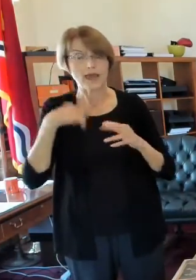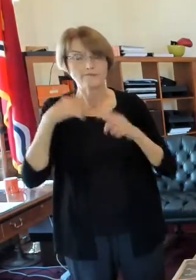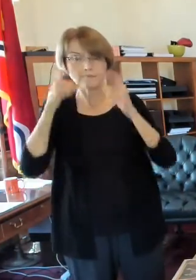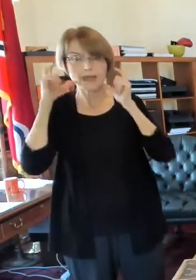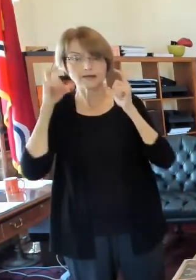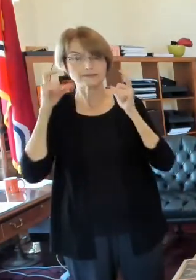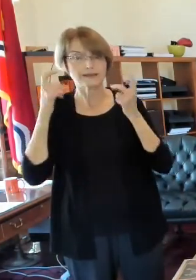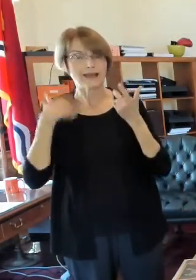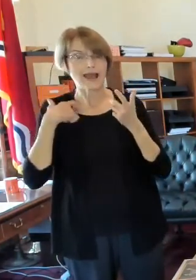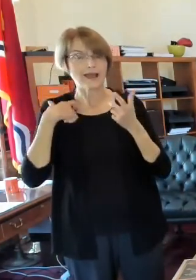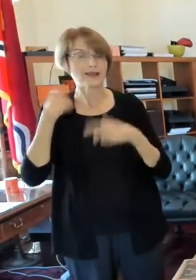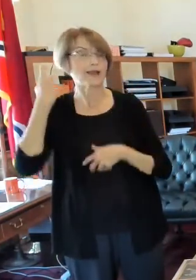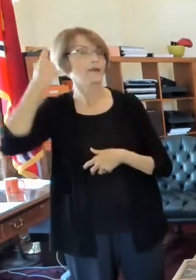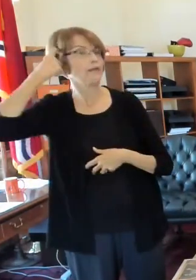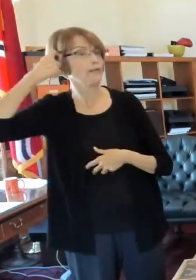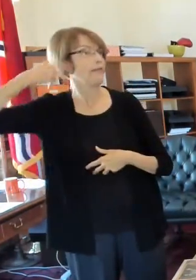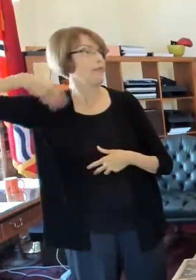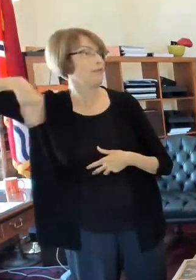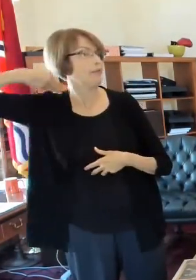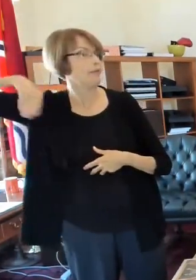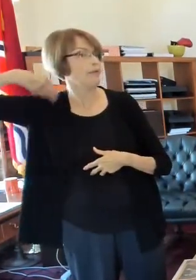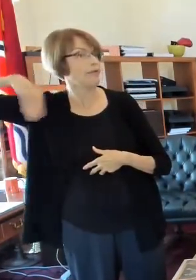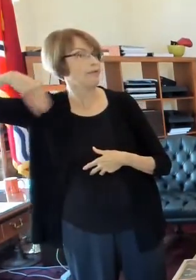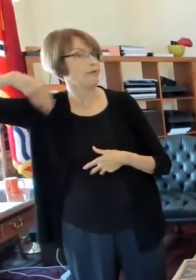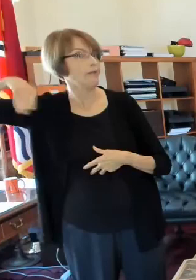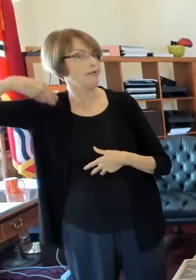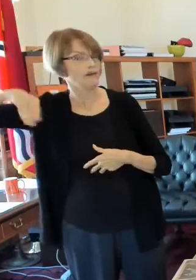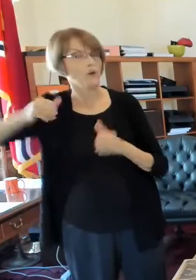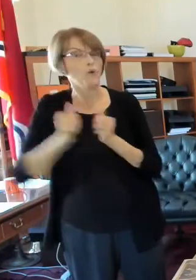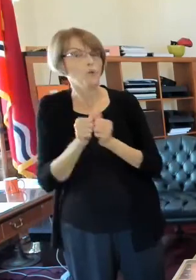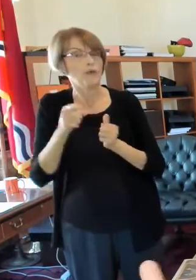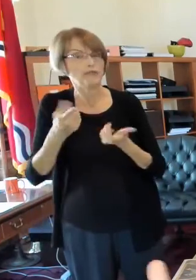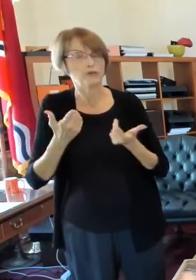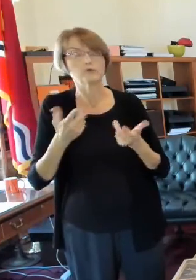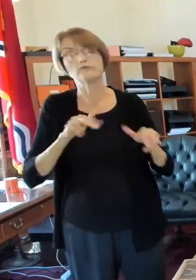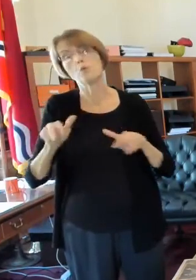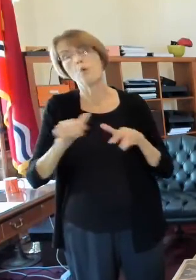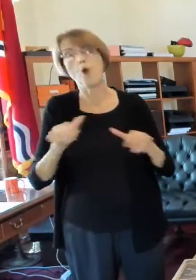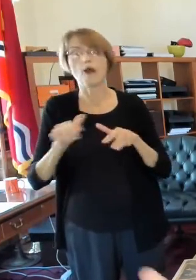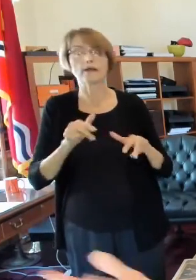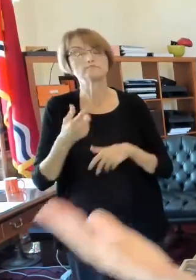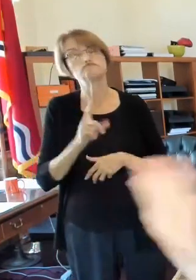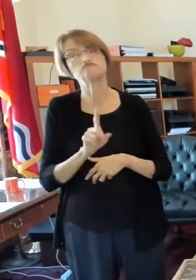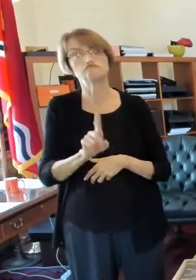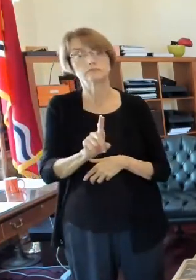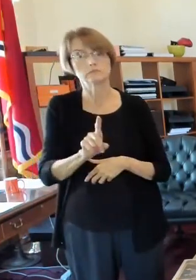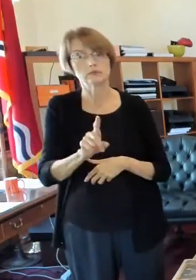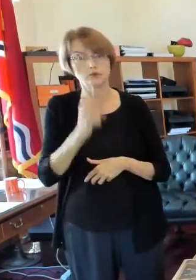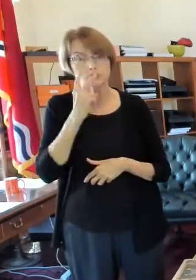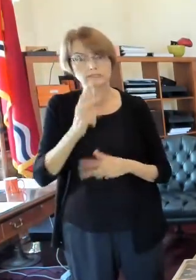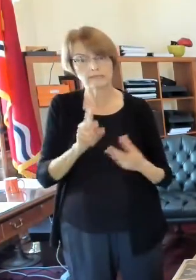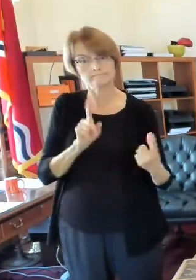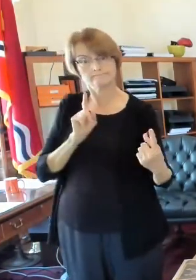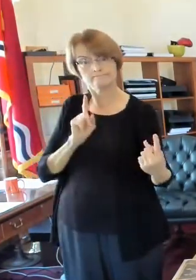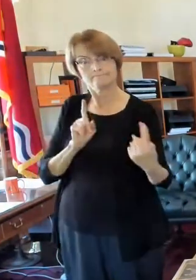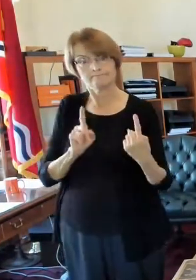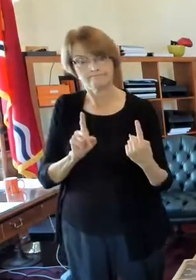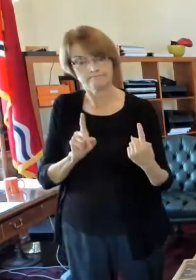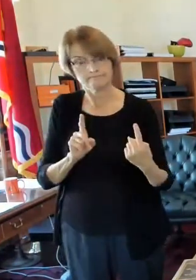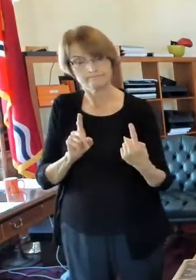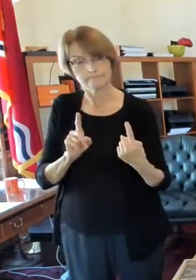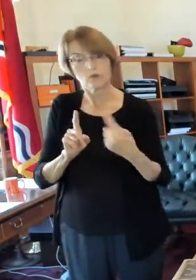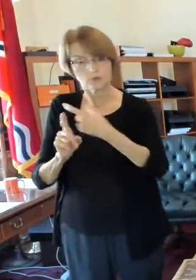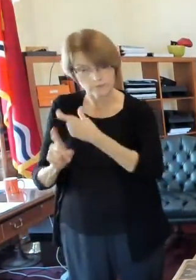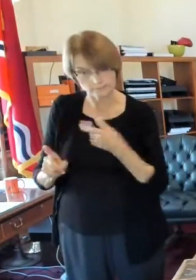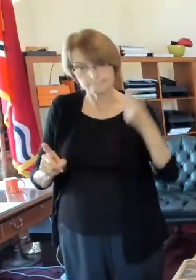new earring type of thing. You'll have it with you so that if you're walking down the sidewalk and someone comes walking towards you, you'll